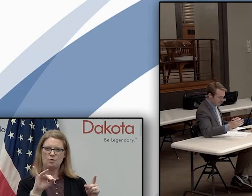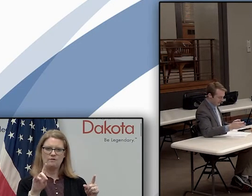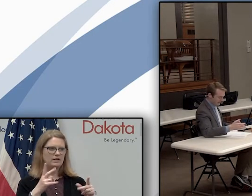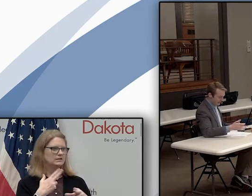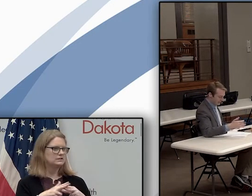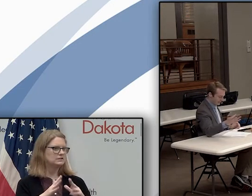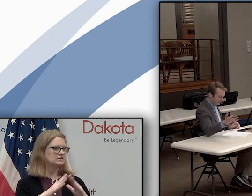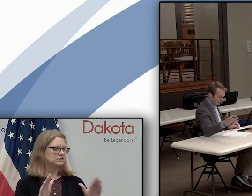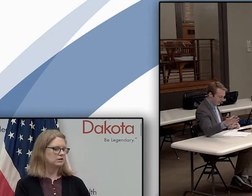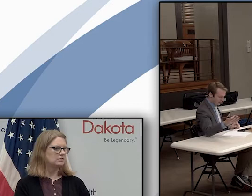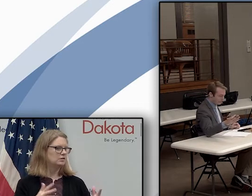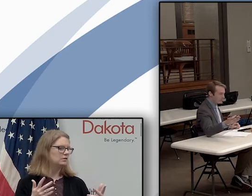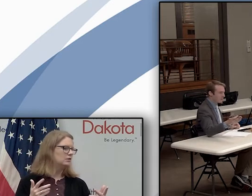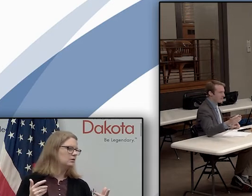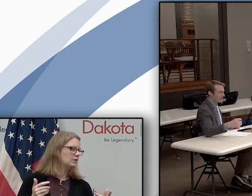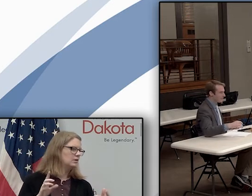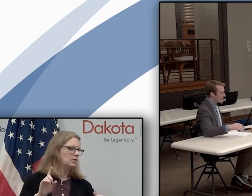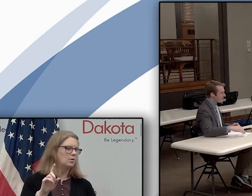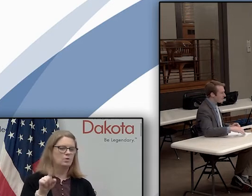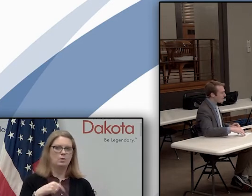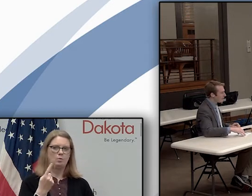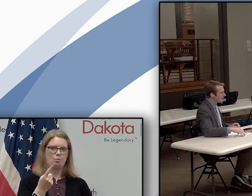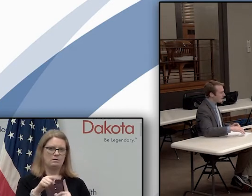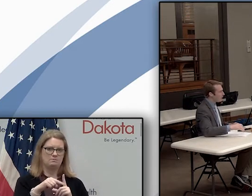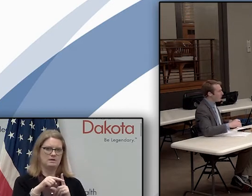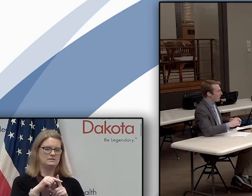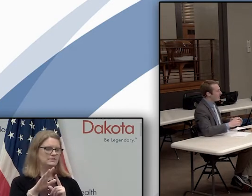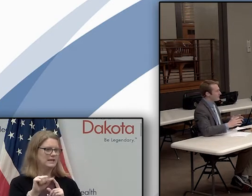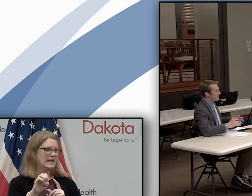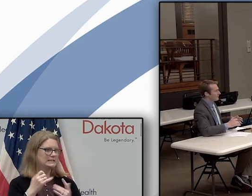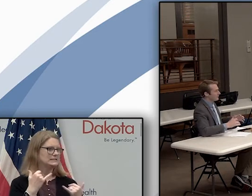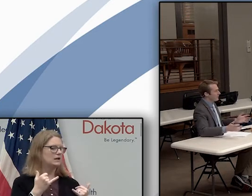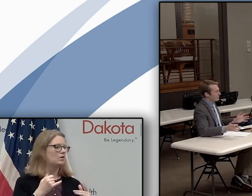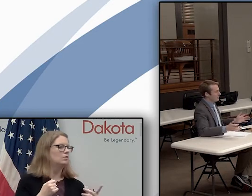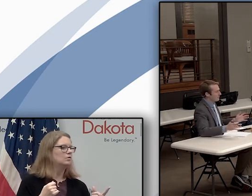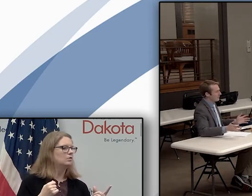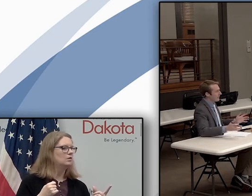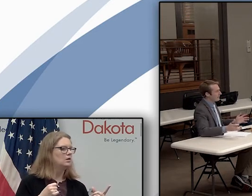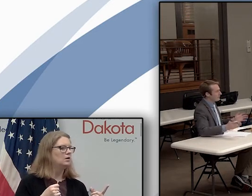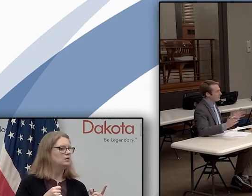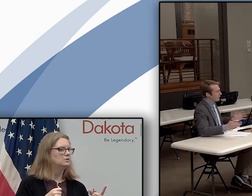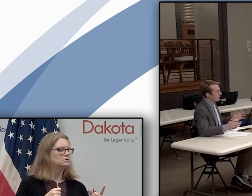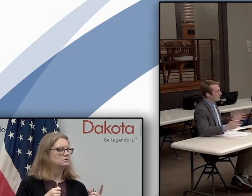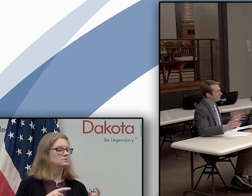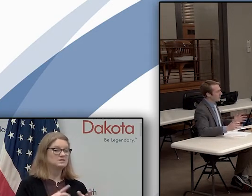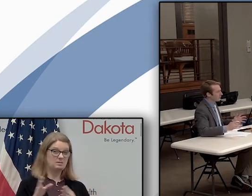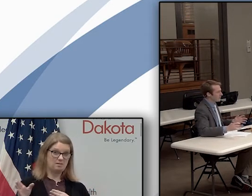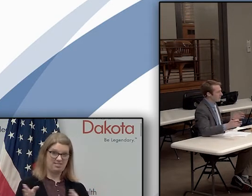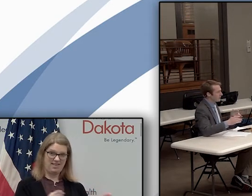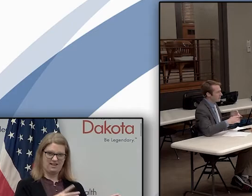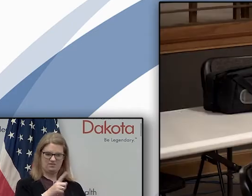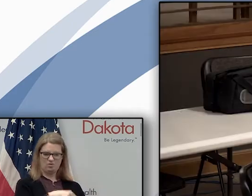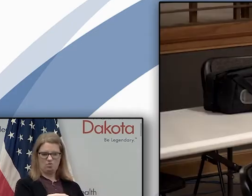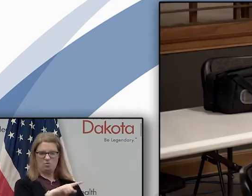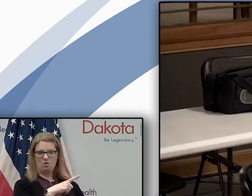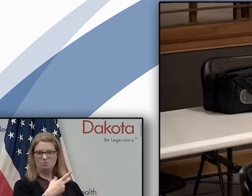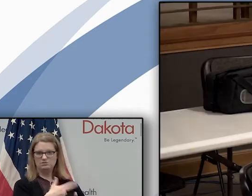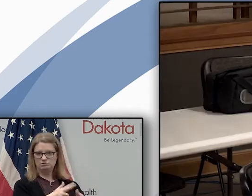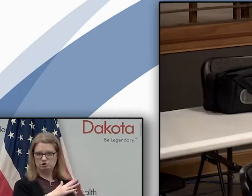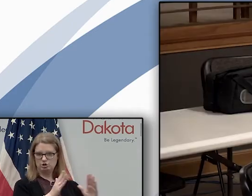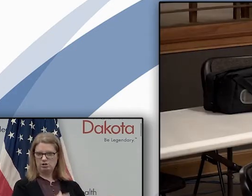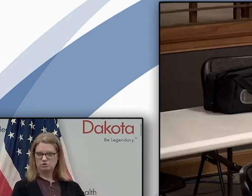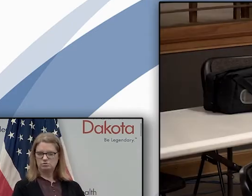use has been scaled down, as the governor noted. Only one positive case in there right now. What is the long-term plan for those shelters as things start to scale